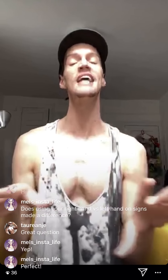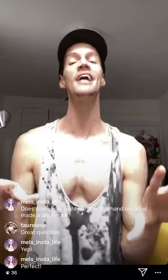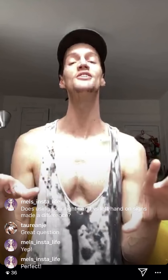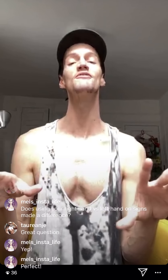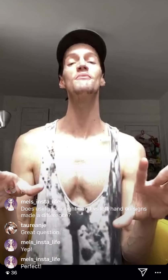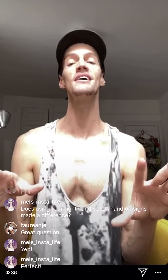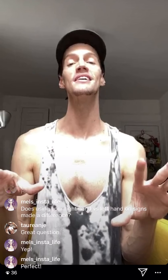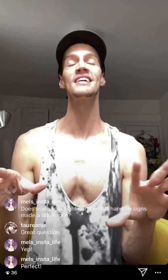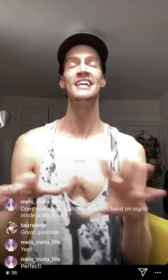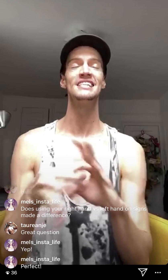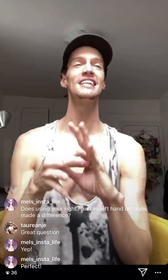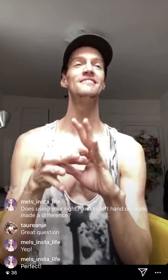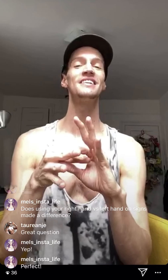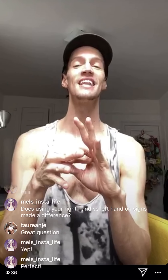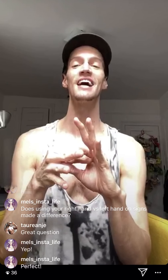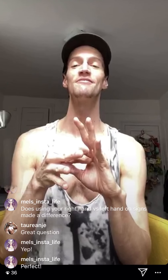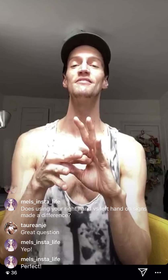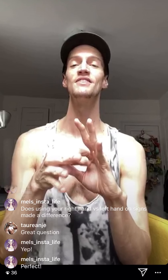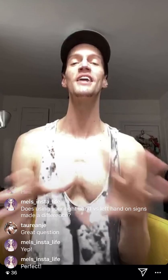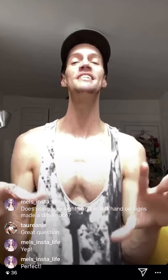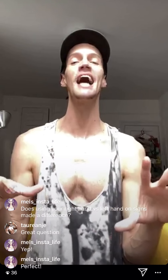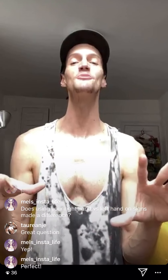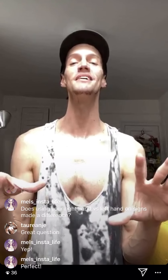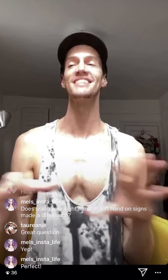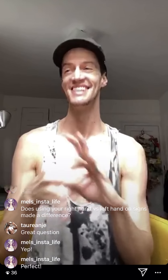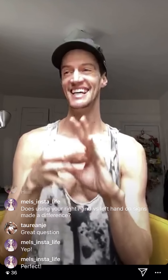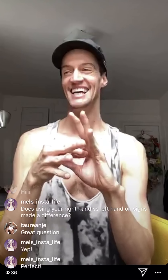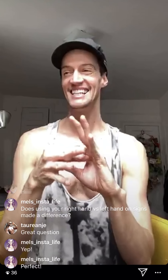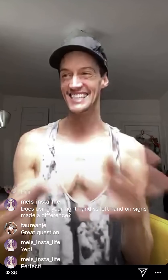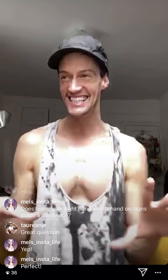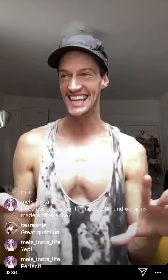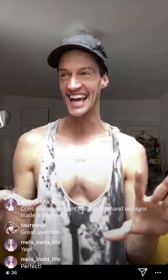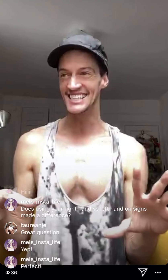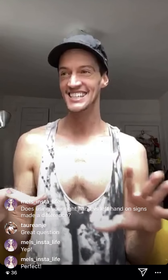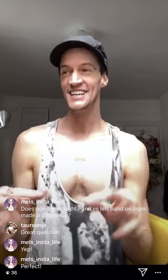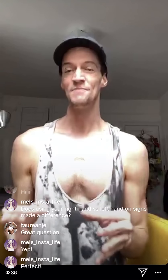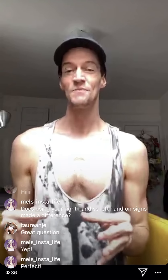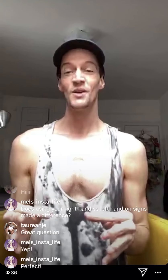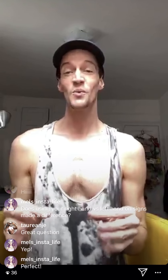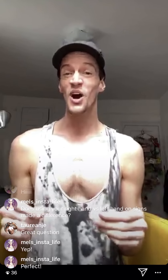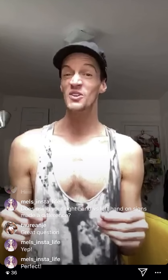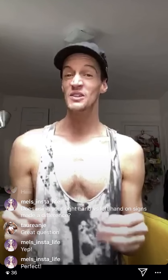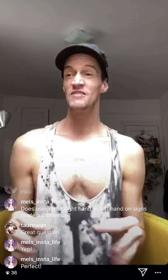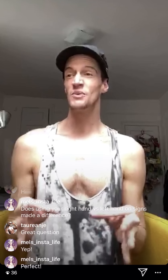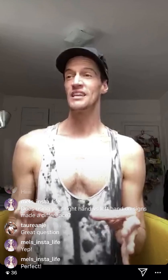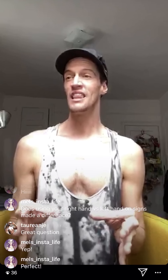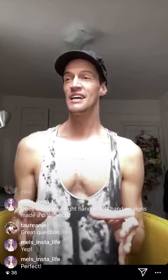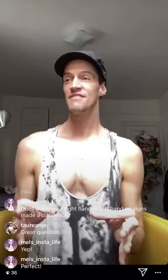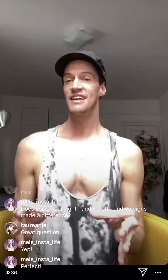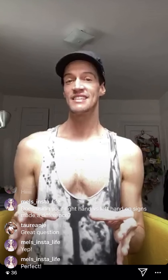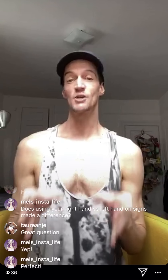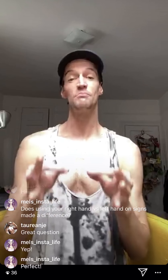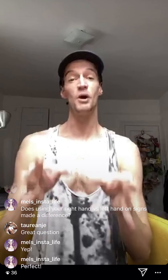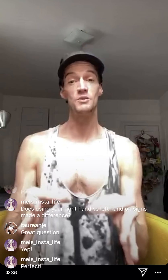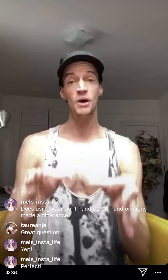from things, to live in a life of non-attachment, to detach. We're also living with a lot of things that are postponed